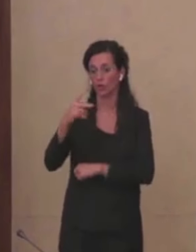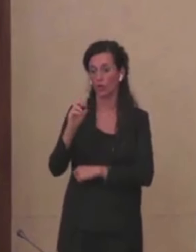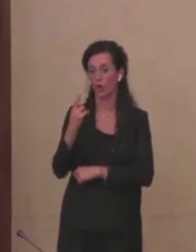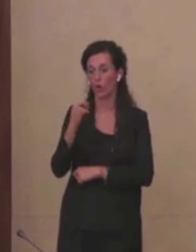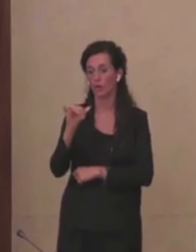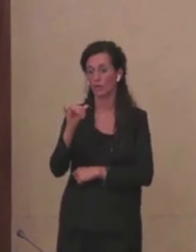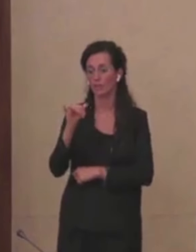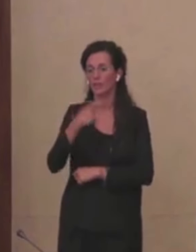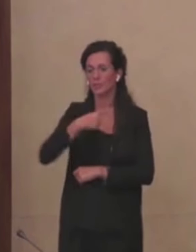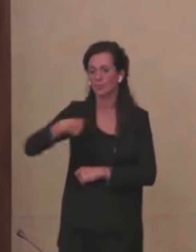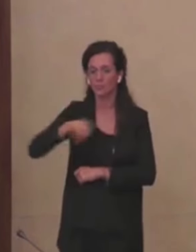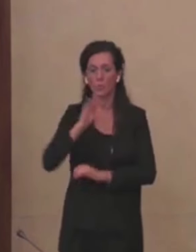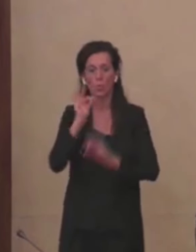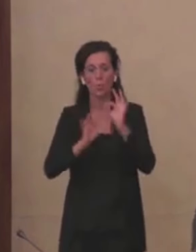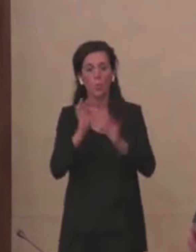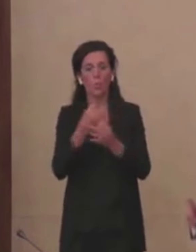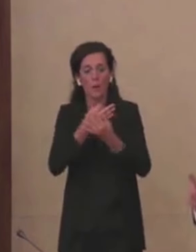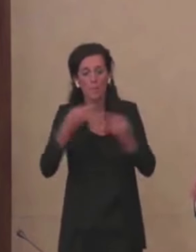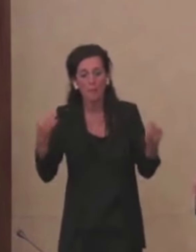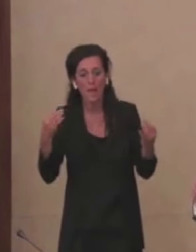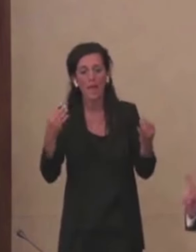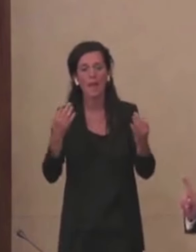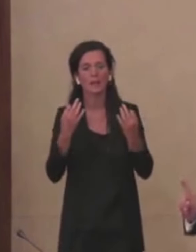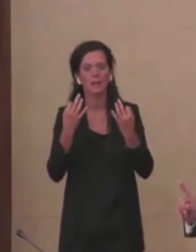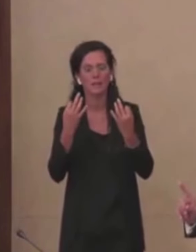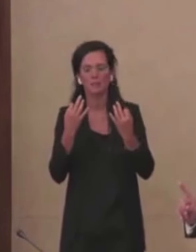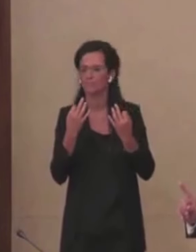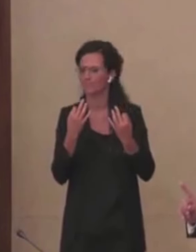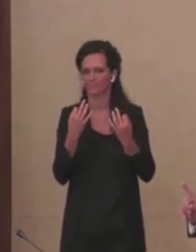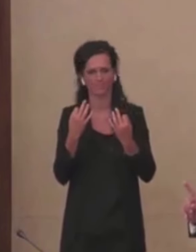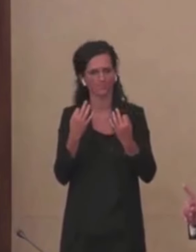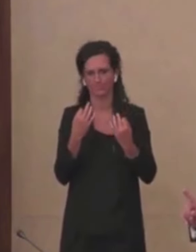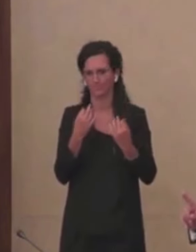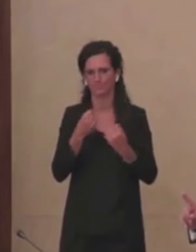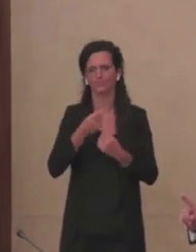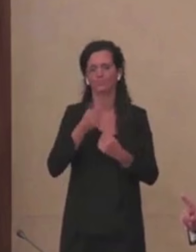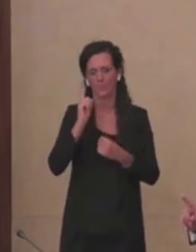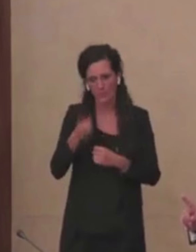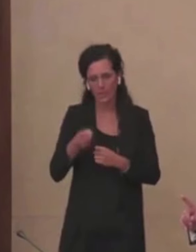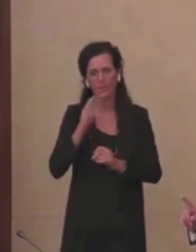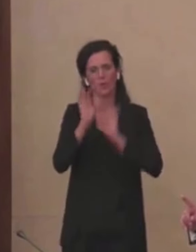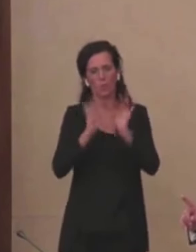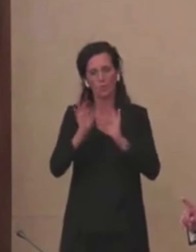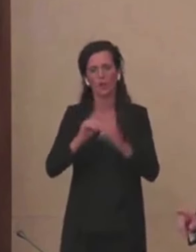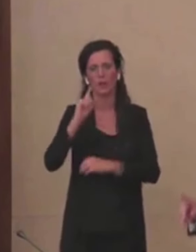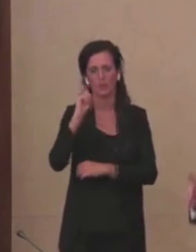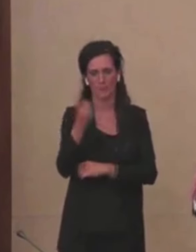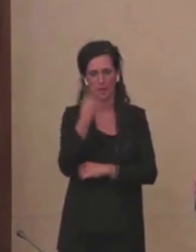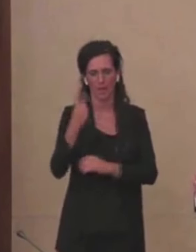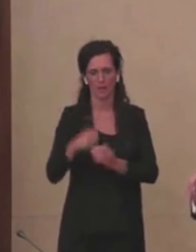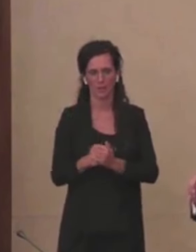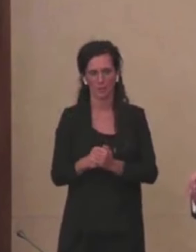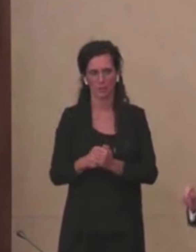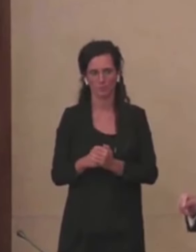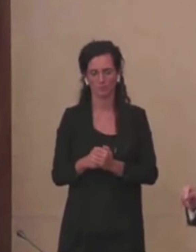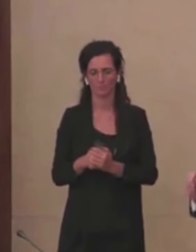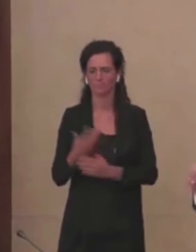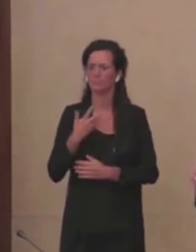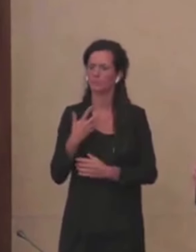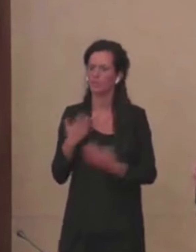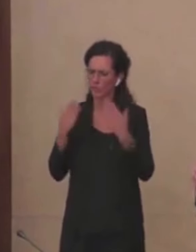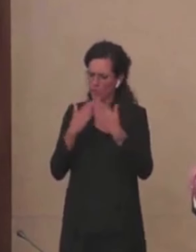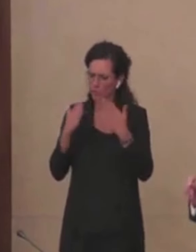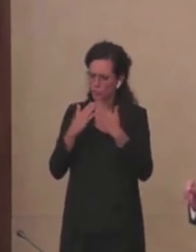700 acute patients. Not a single patient got a blood clot. We saved